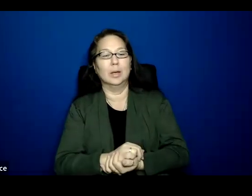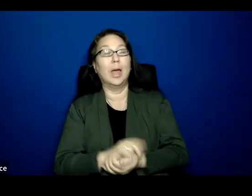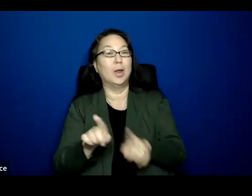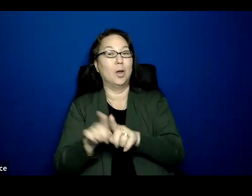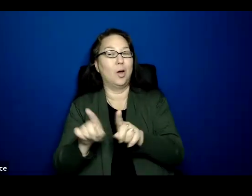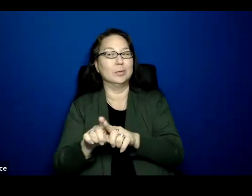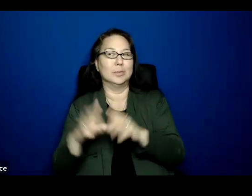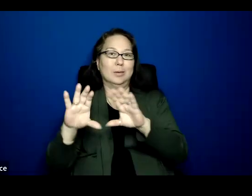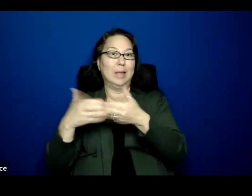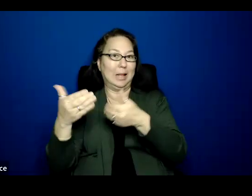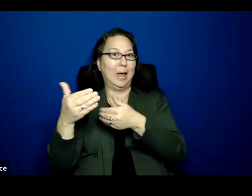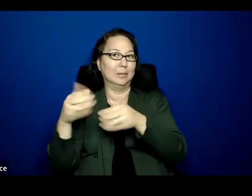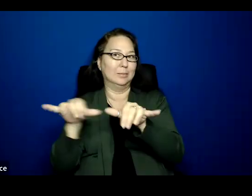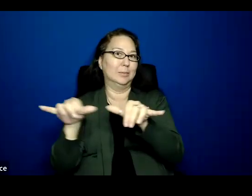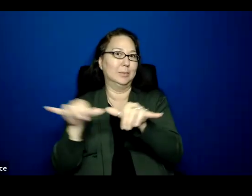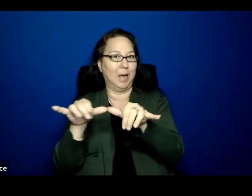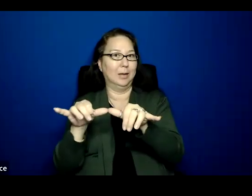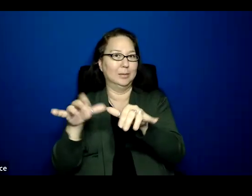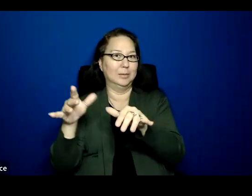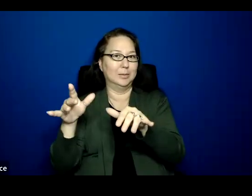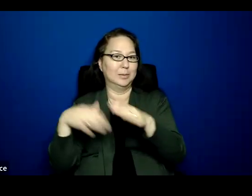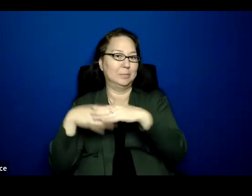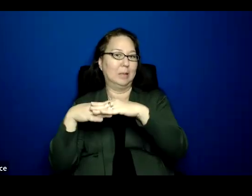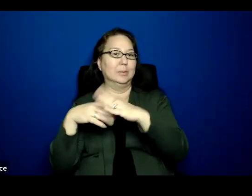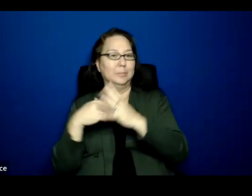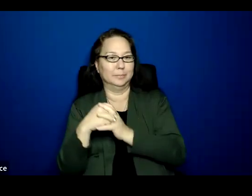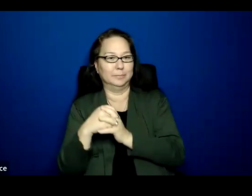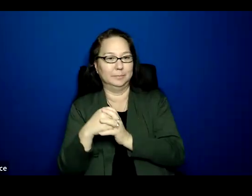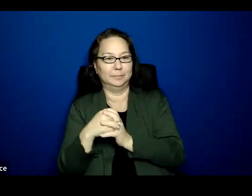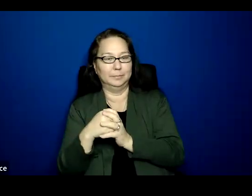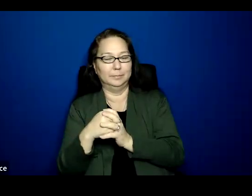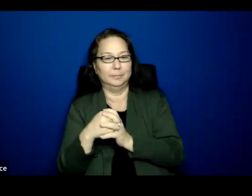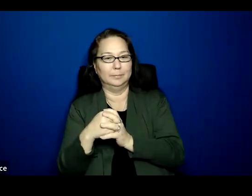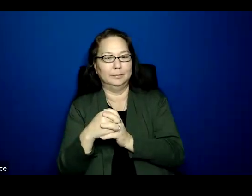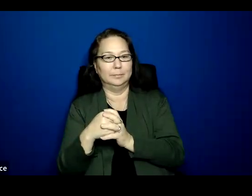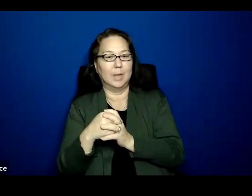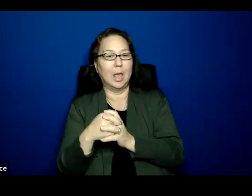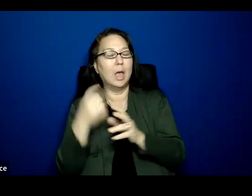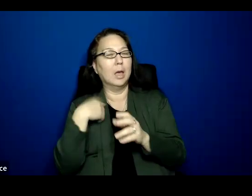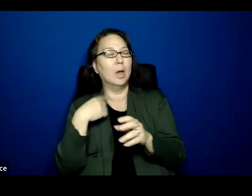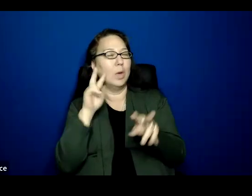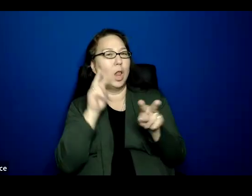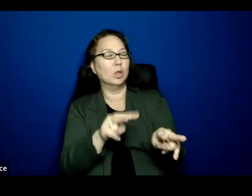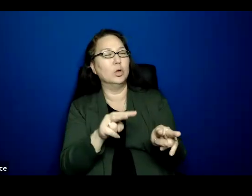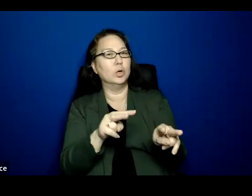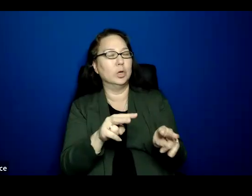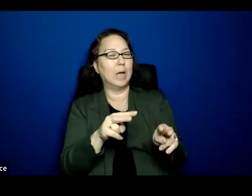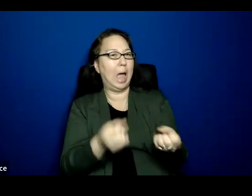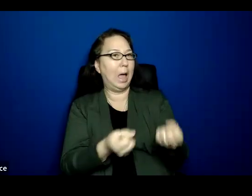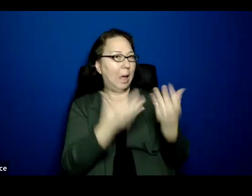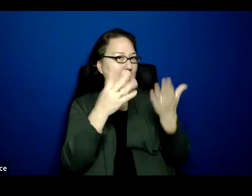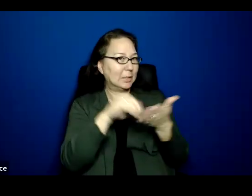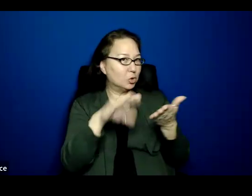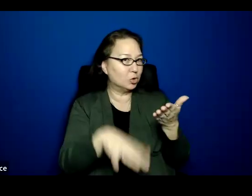maxima, as well as also looking at student enrollment, as well as looking at